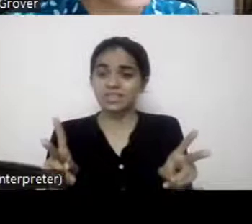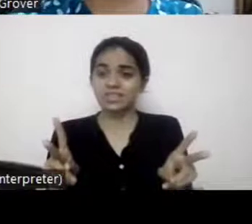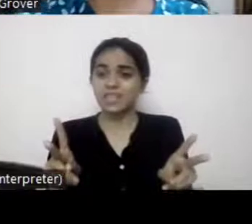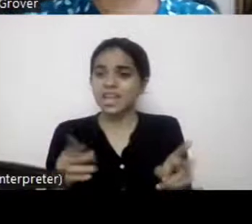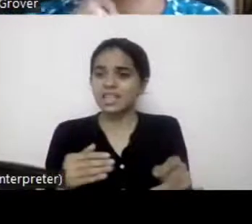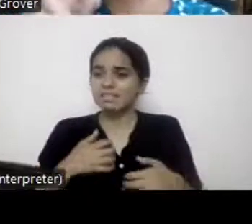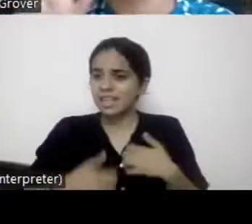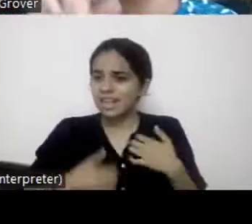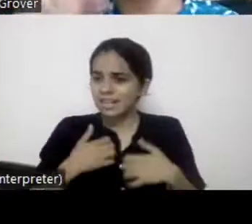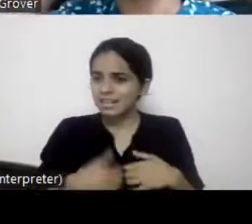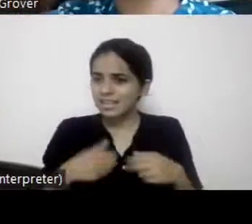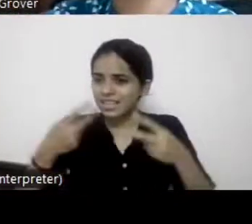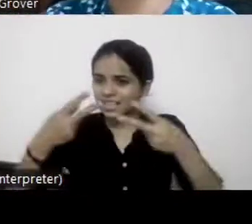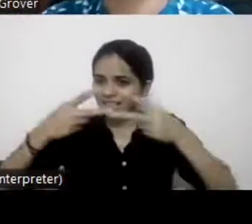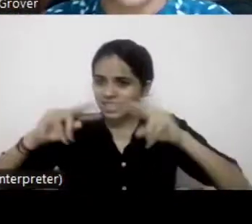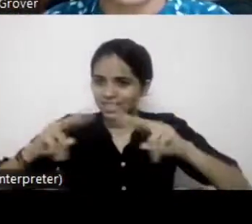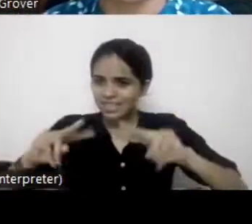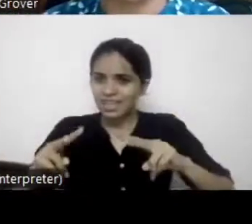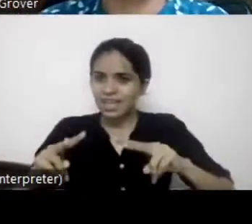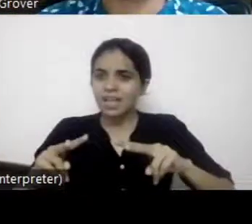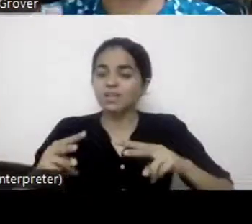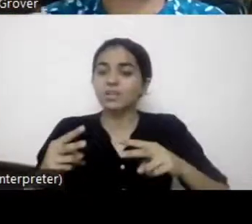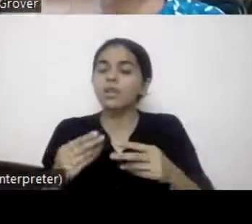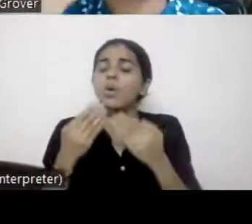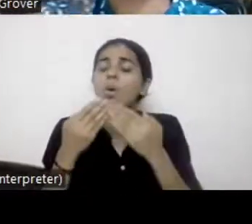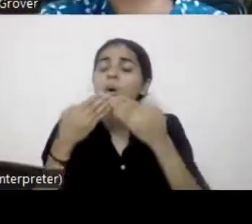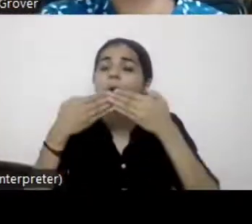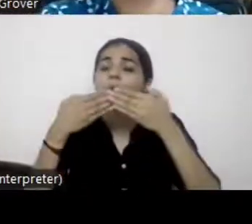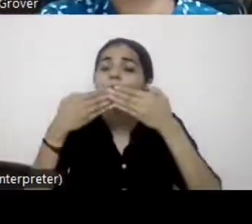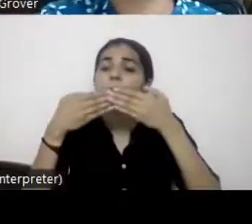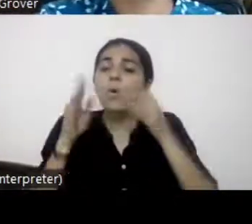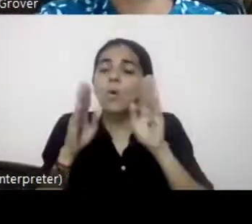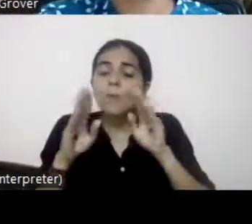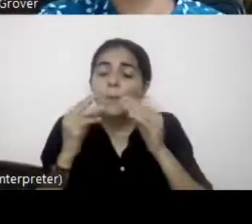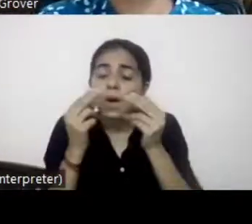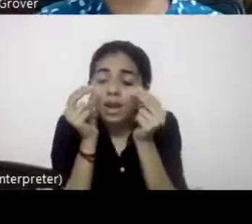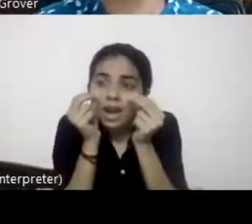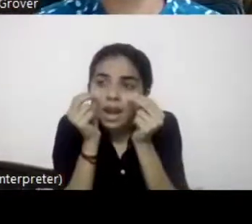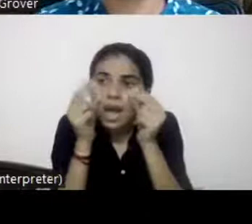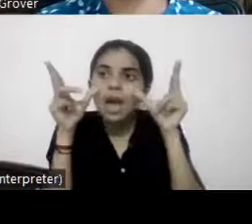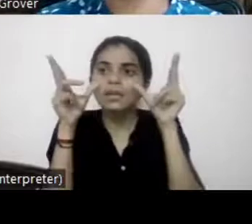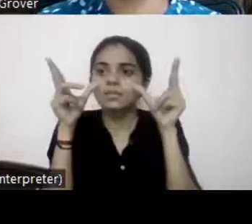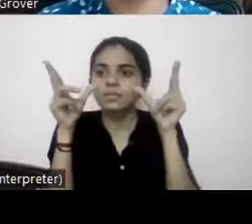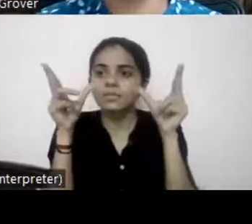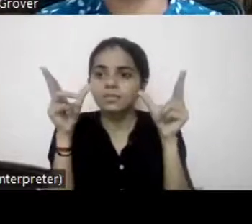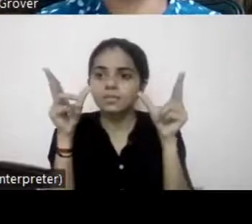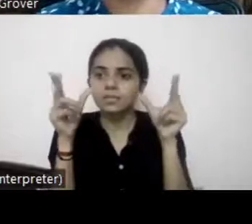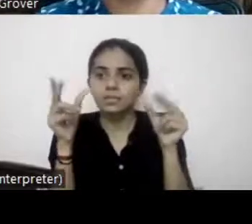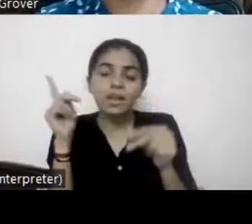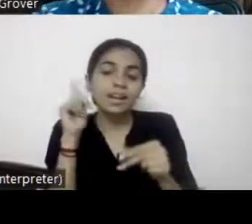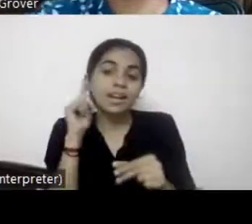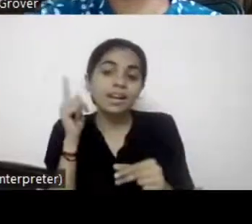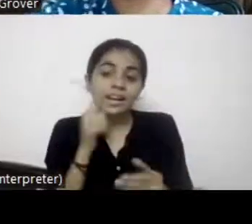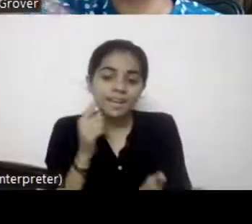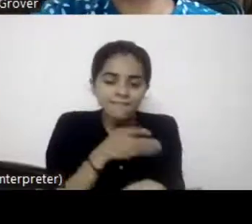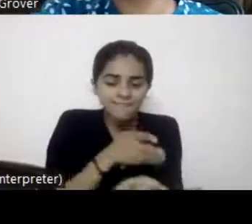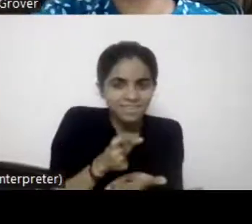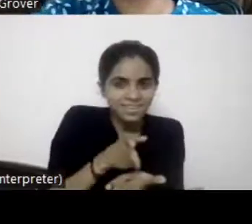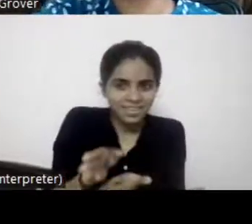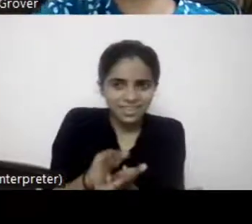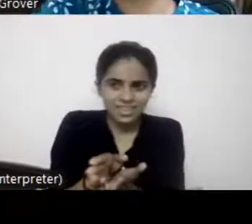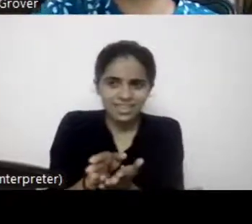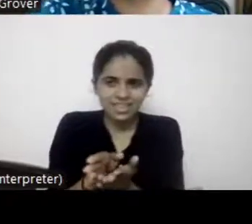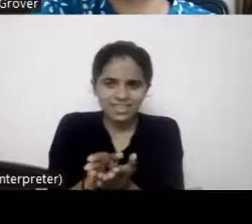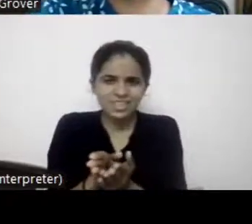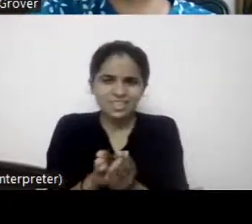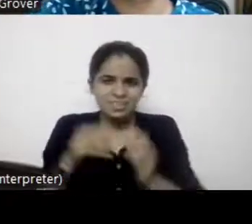interesting text which is called Open Your Eyes, to actually understand what the deaf ways are. And there's a scene which was